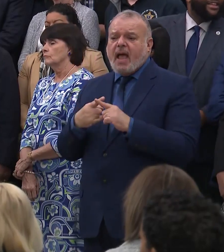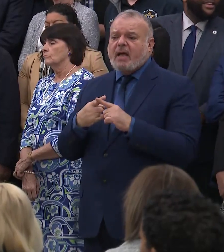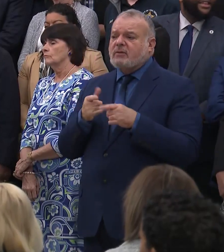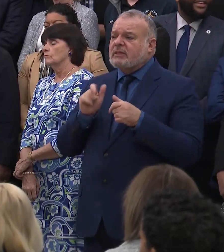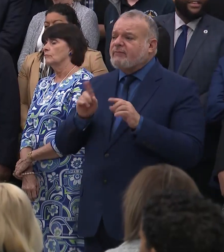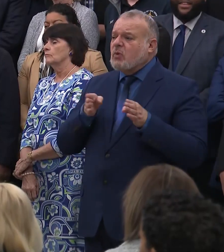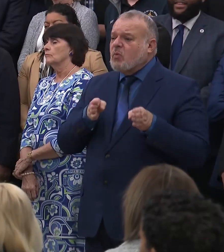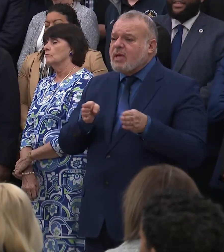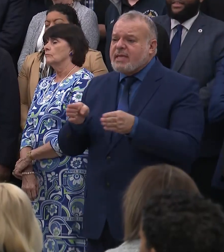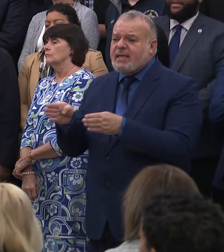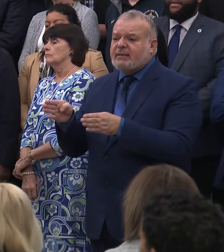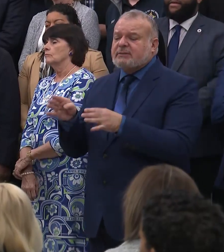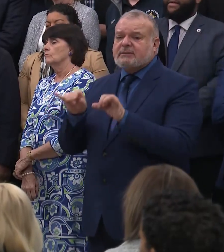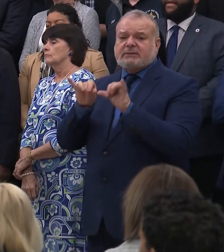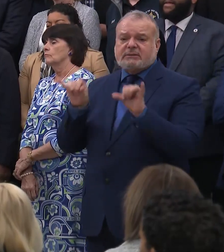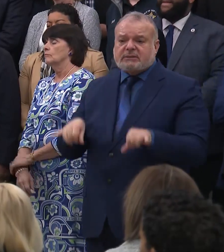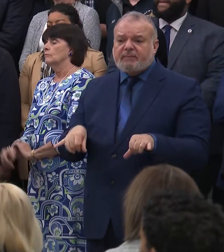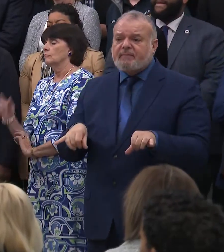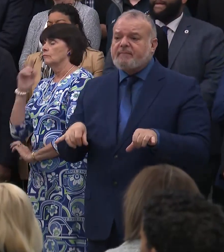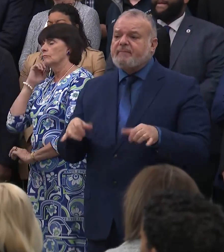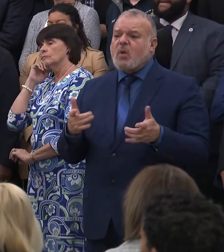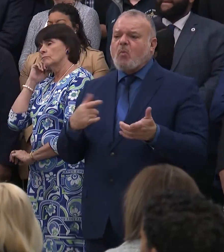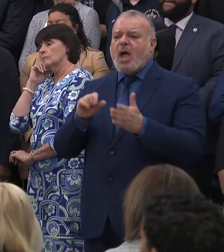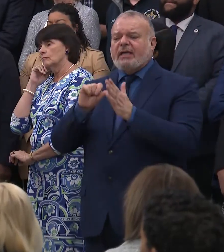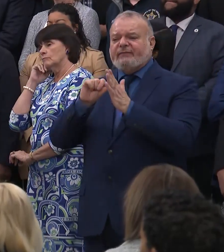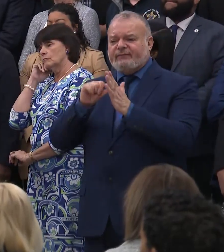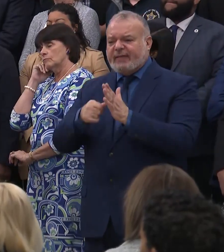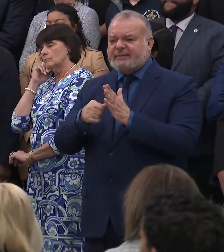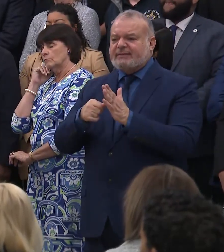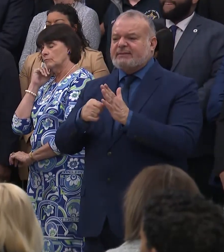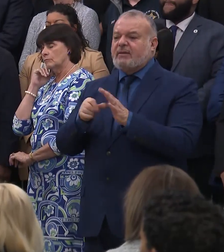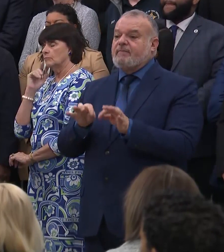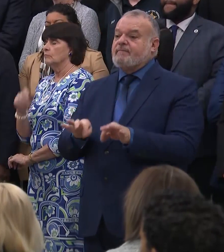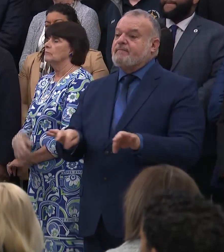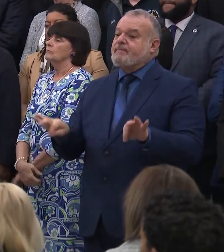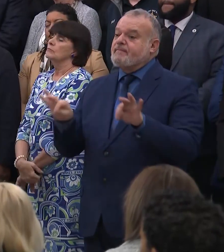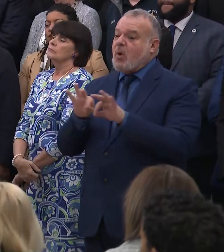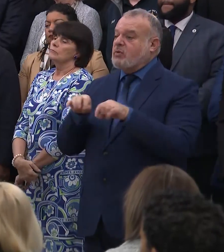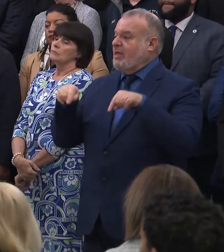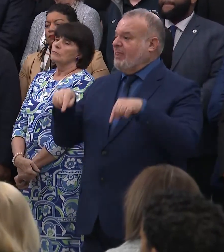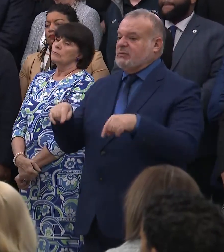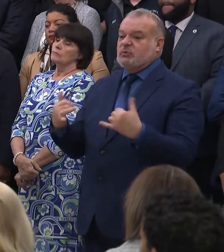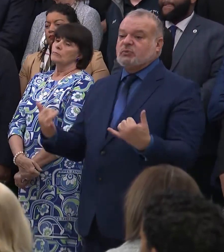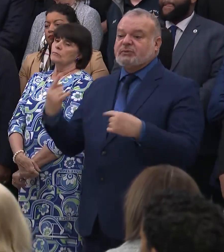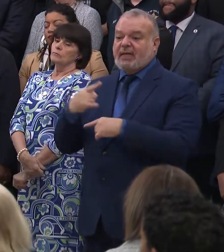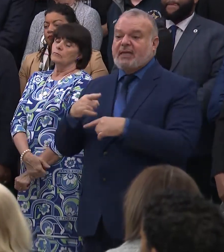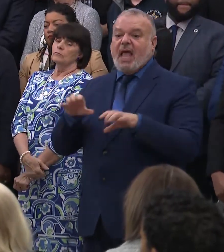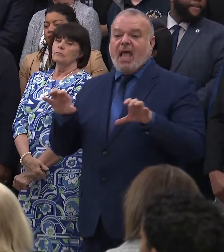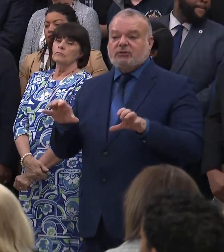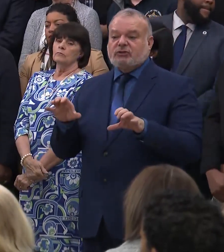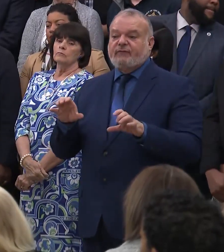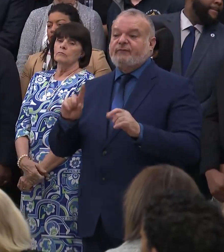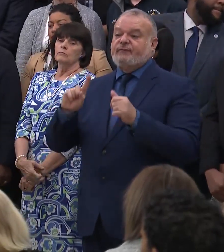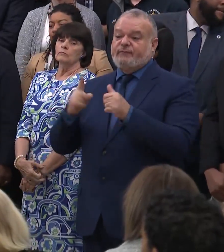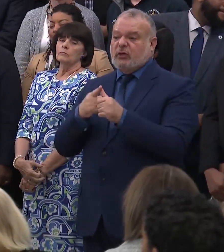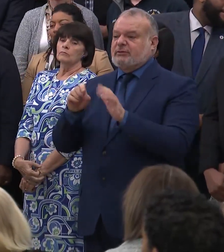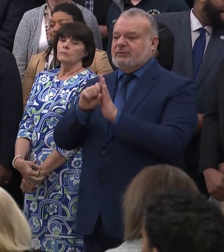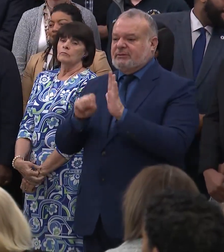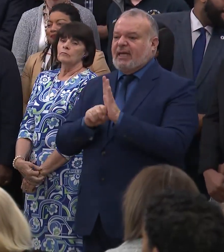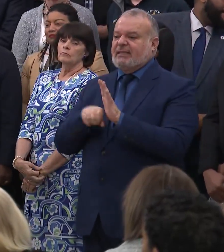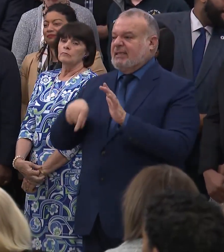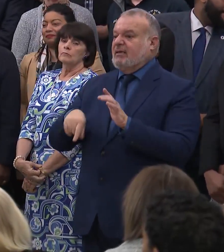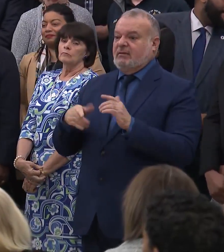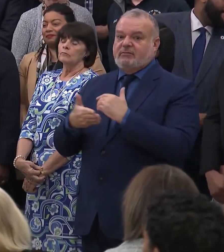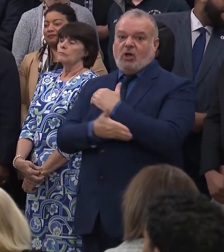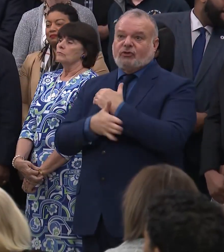the significance of today's action. First state in the nation to take this sort of sweeping action. This is